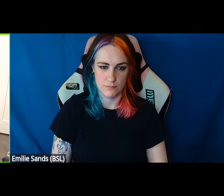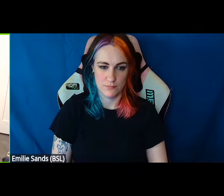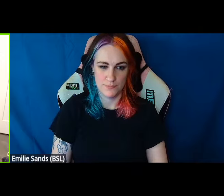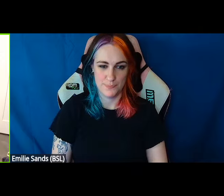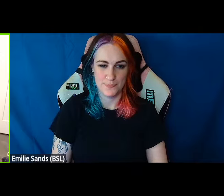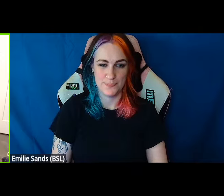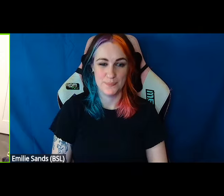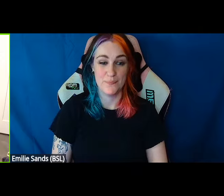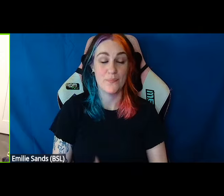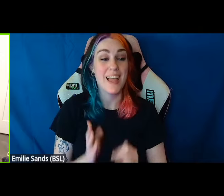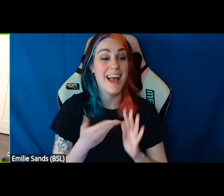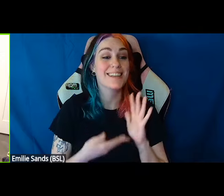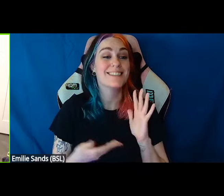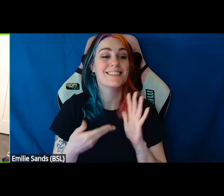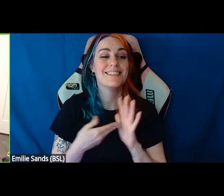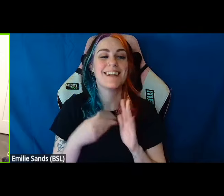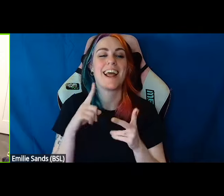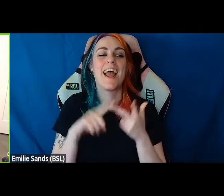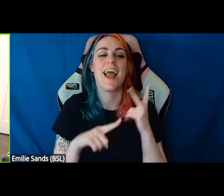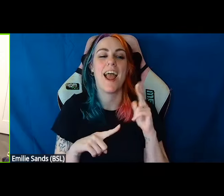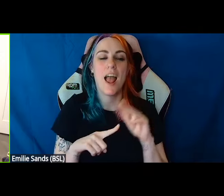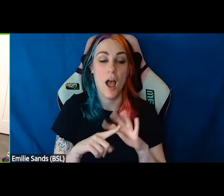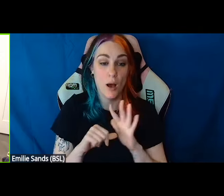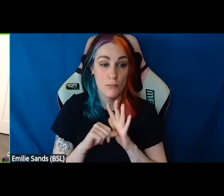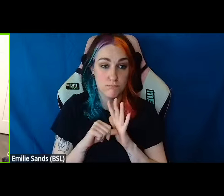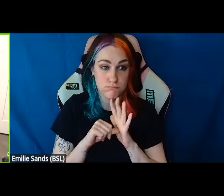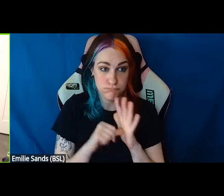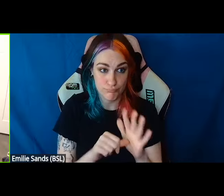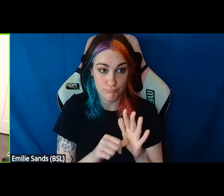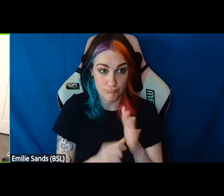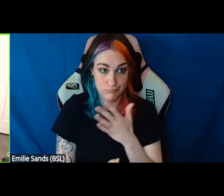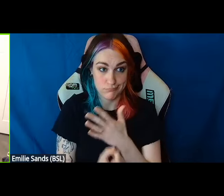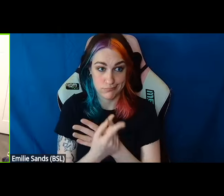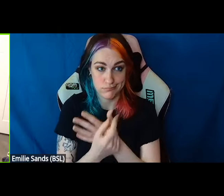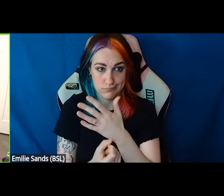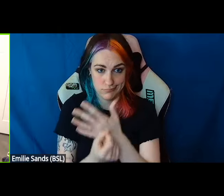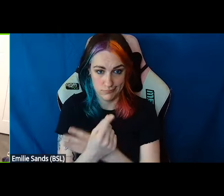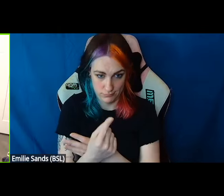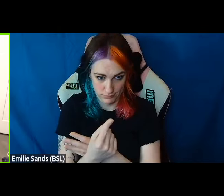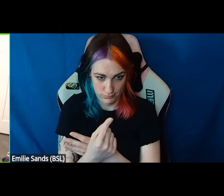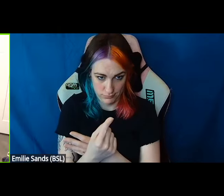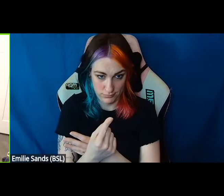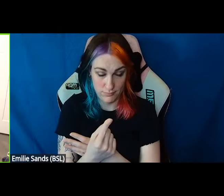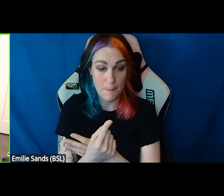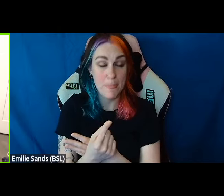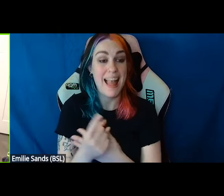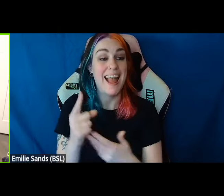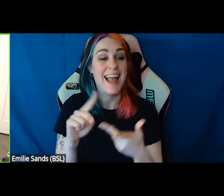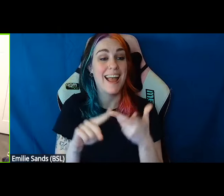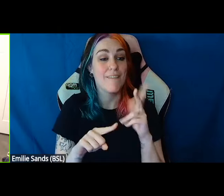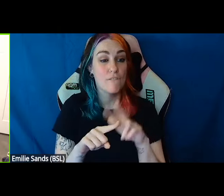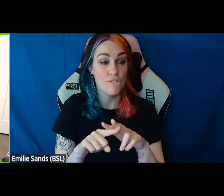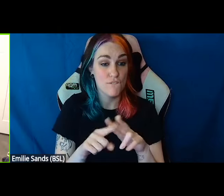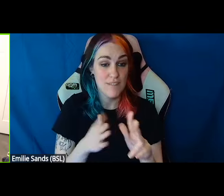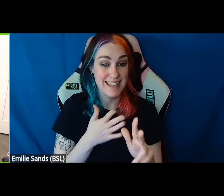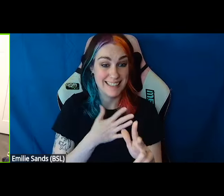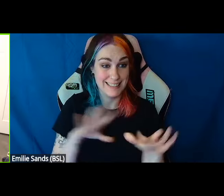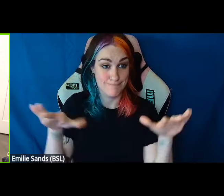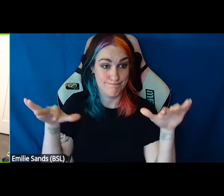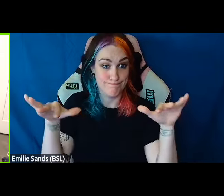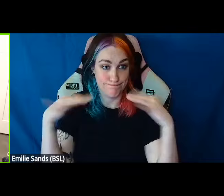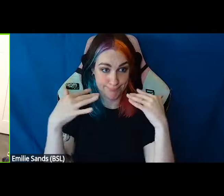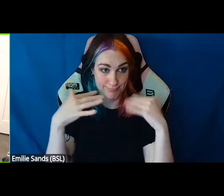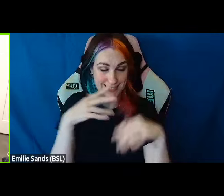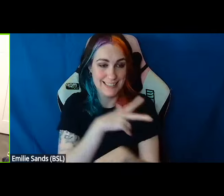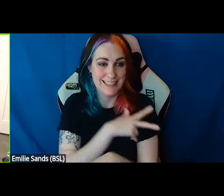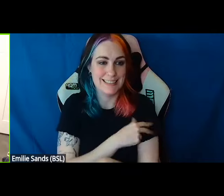Additionally, if we have problems that arise in the future, to get attention from one of the staff members,